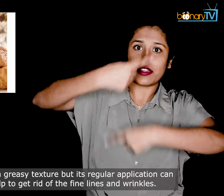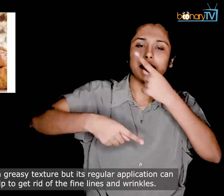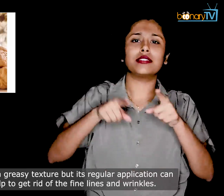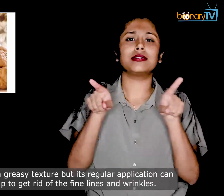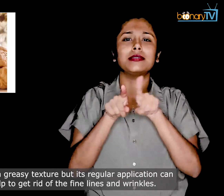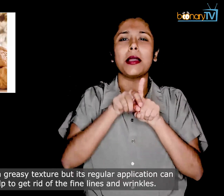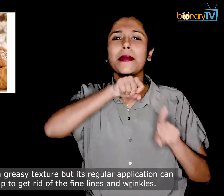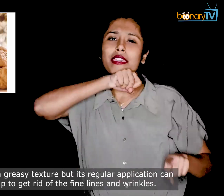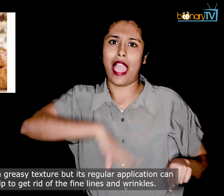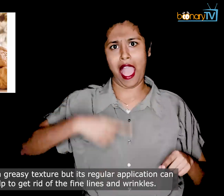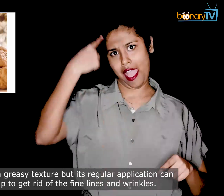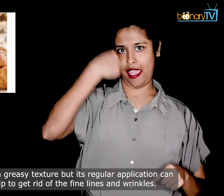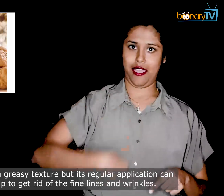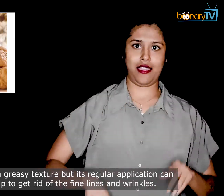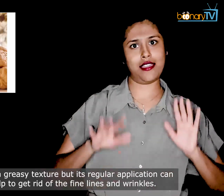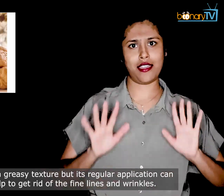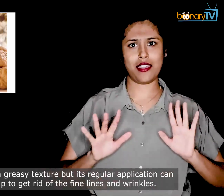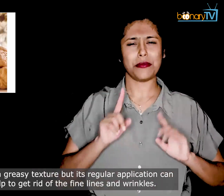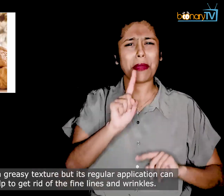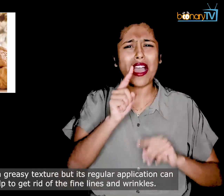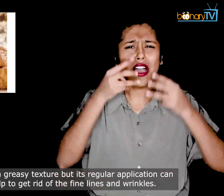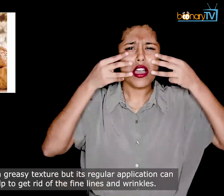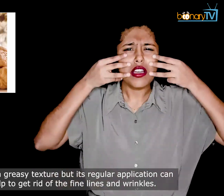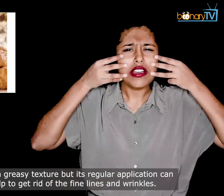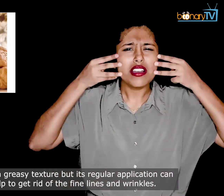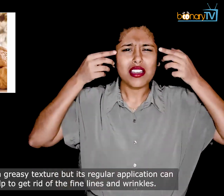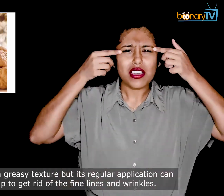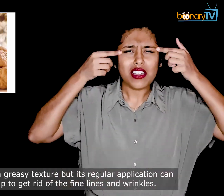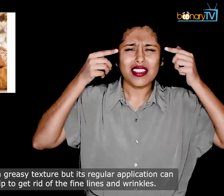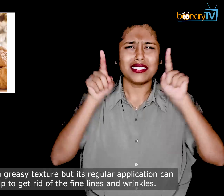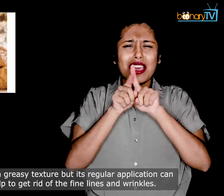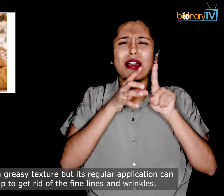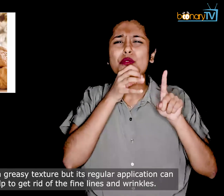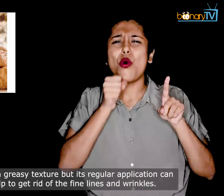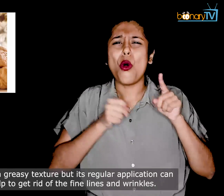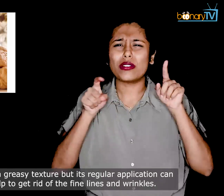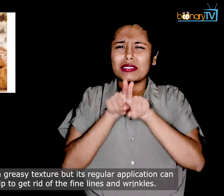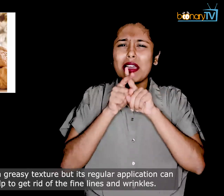to get rid of the fine lines and wrinkles